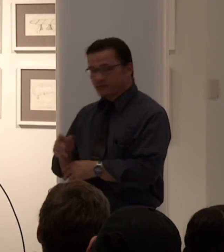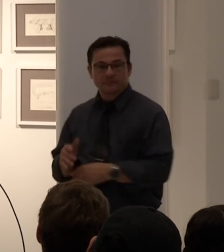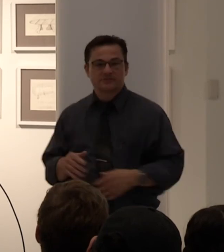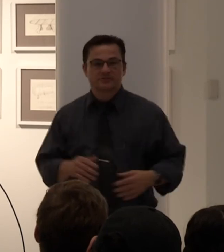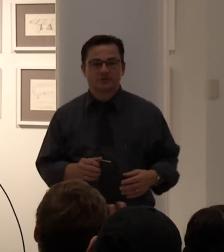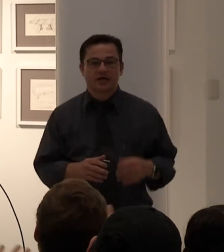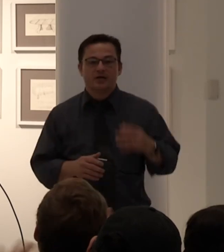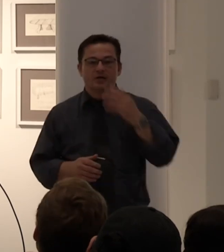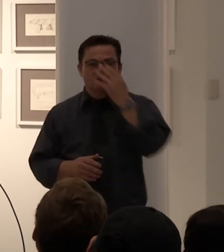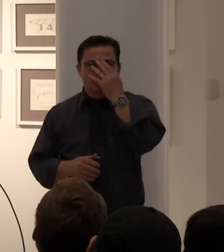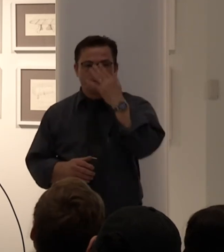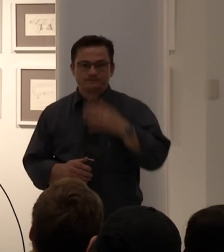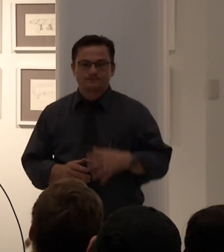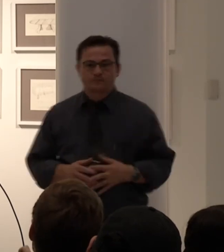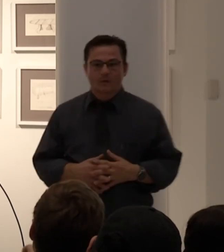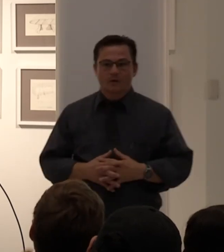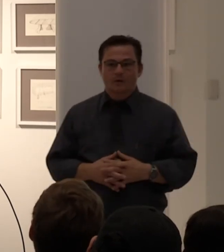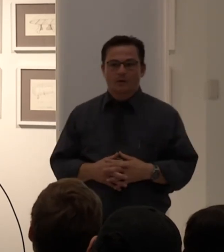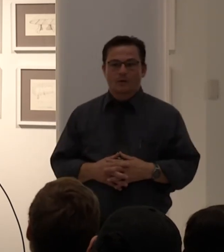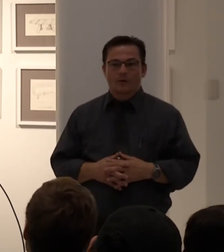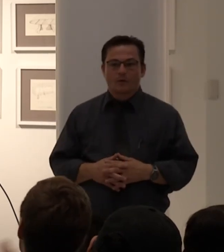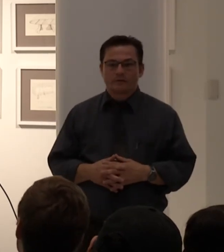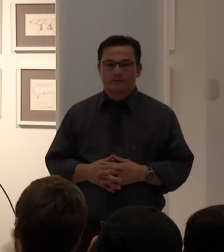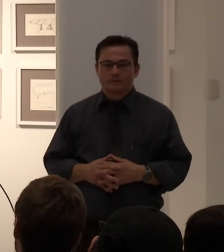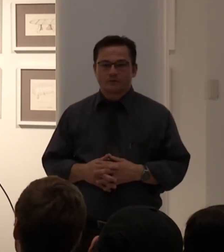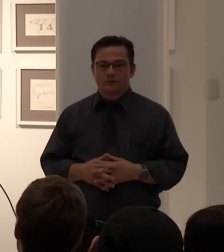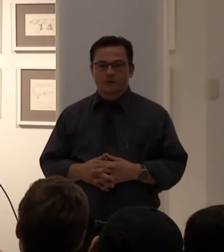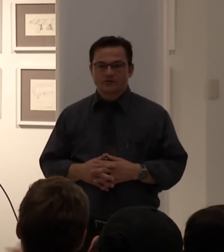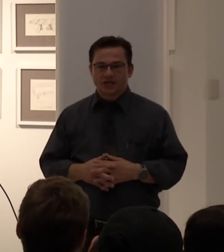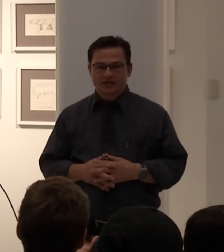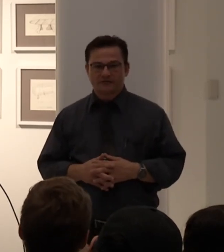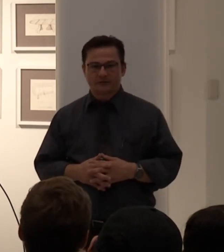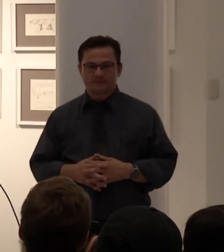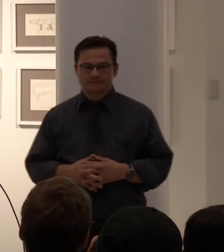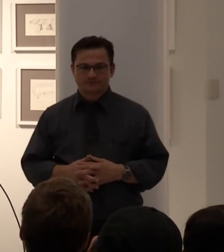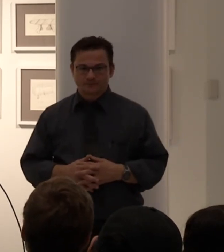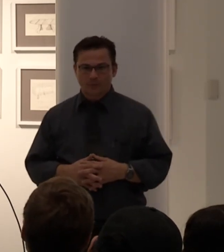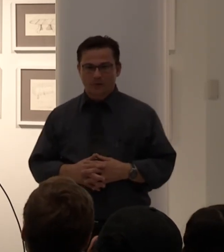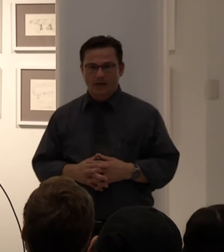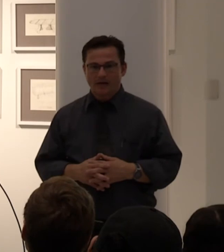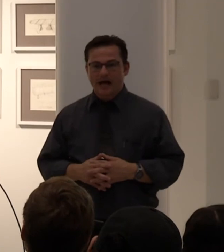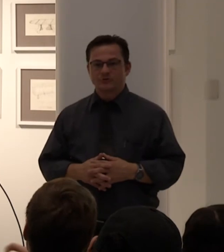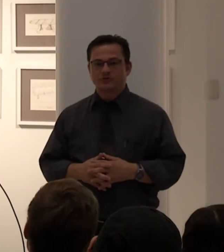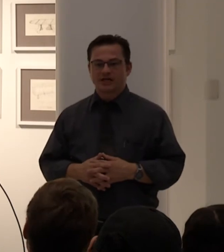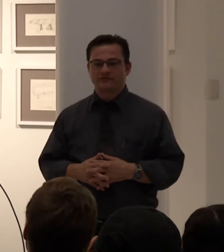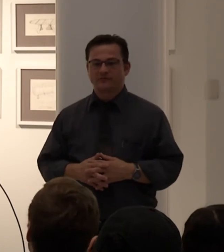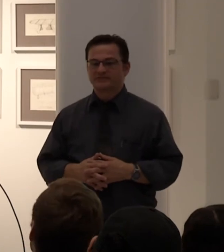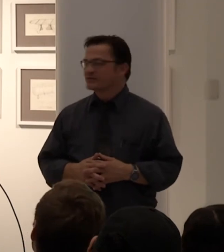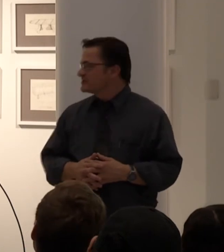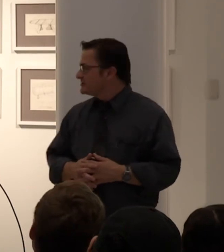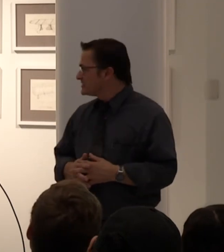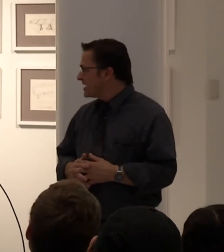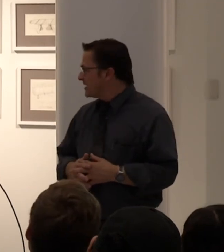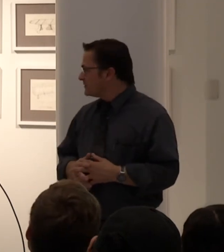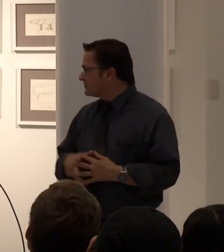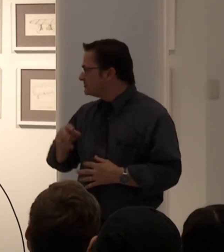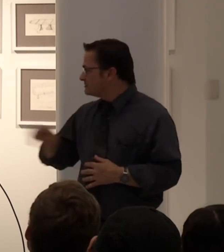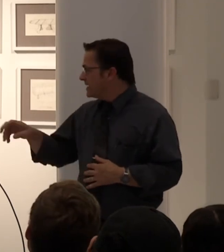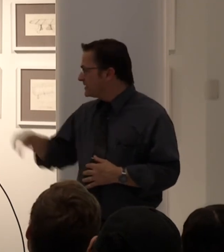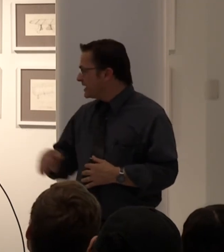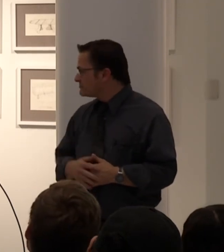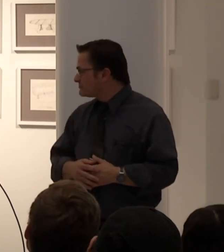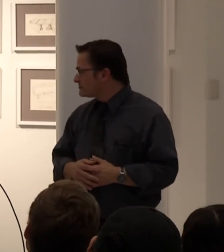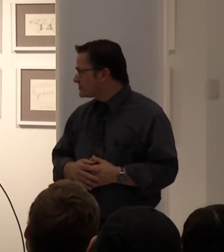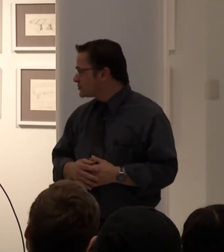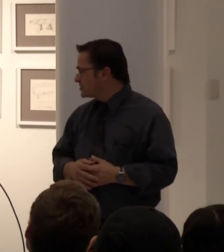Yeah. Major in business, okay. So what changed from how did you change from business to design? How did you